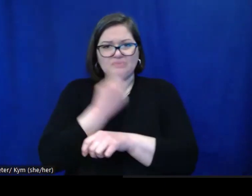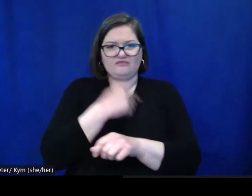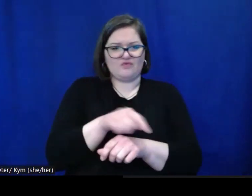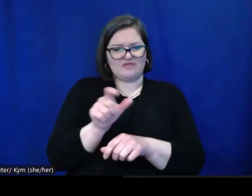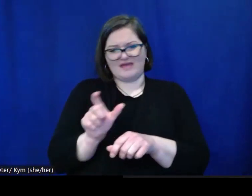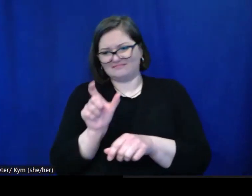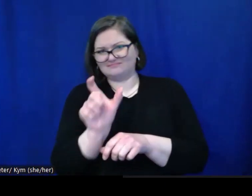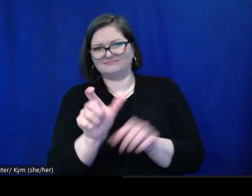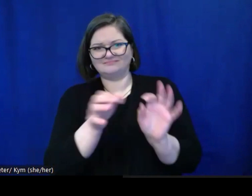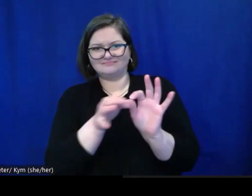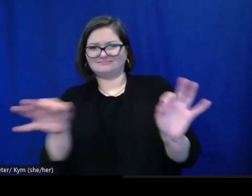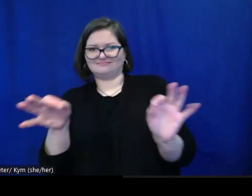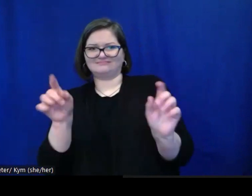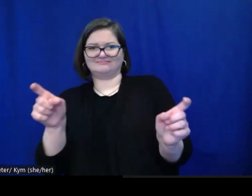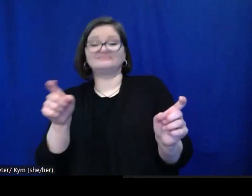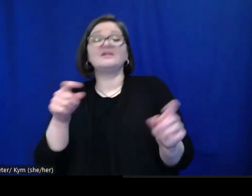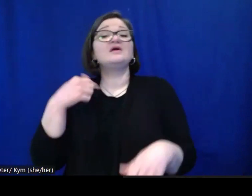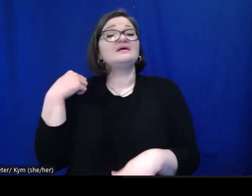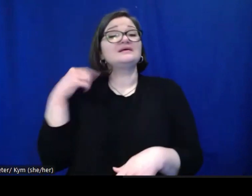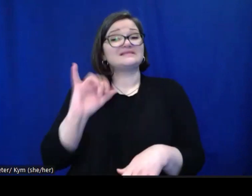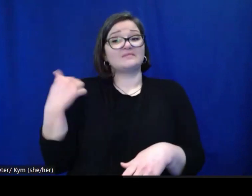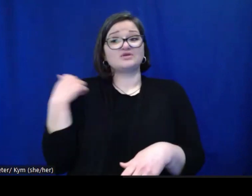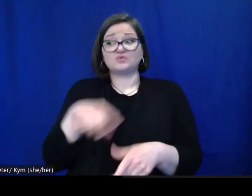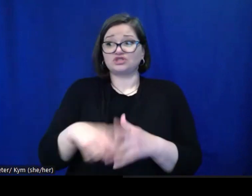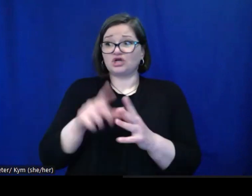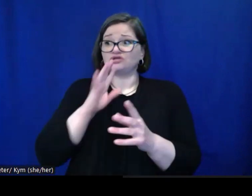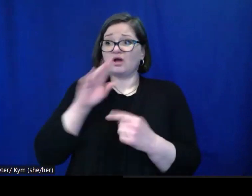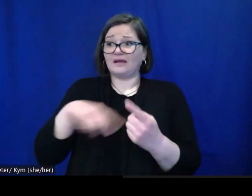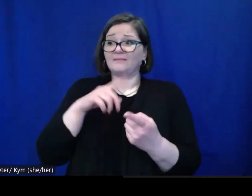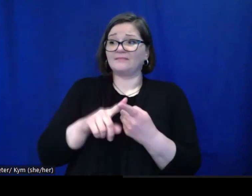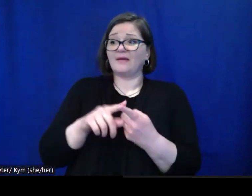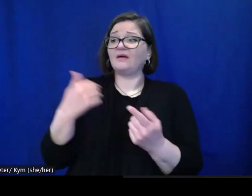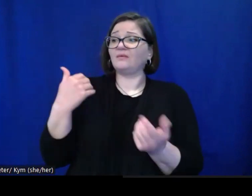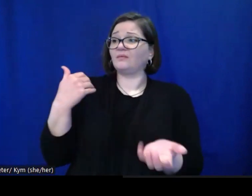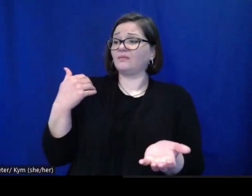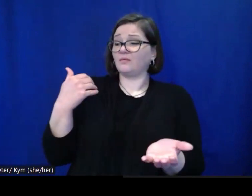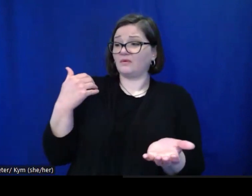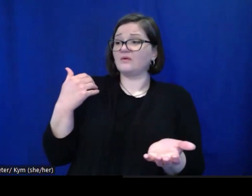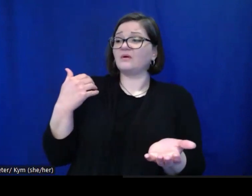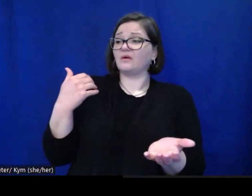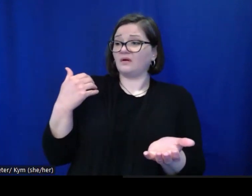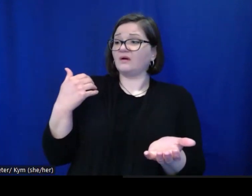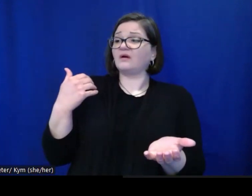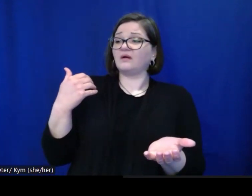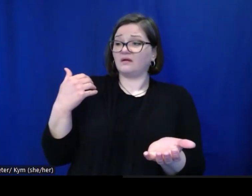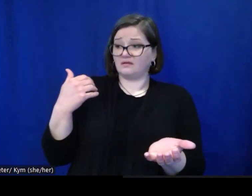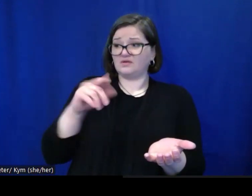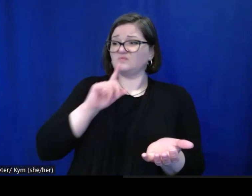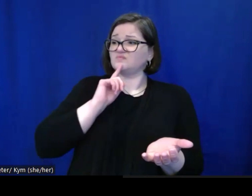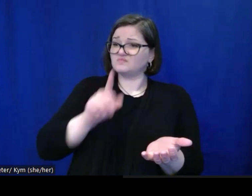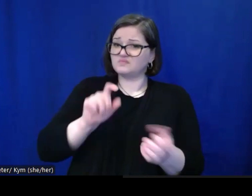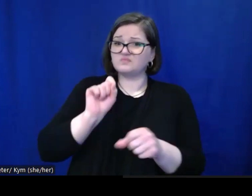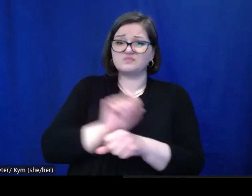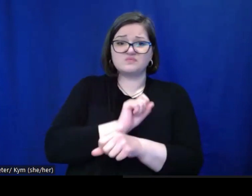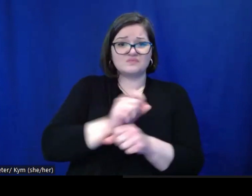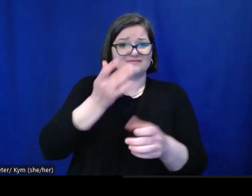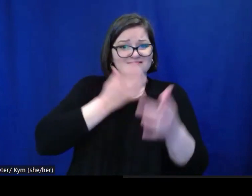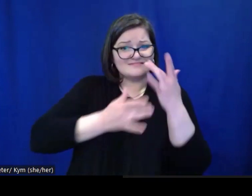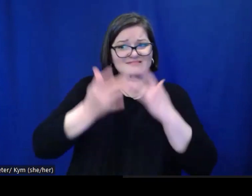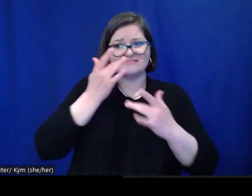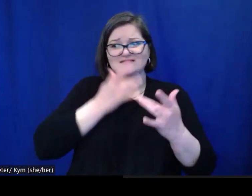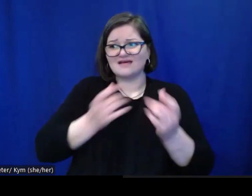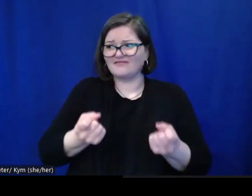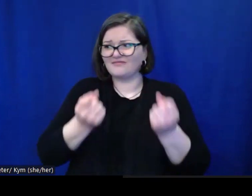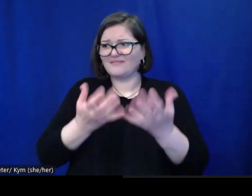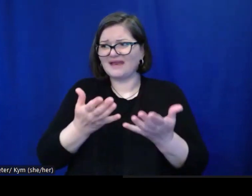we started off talking about, there is a lack of many different things for individuals to receive